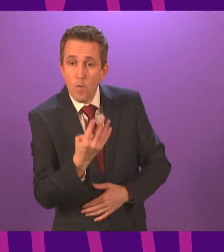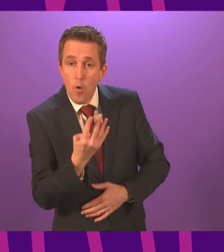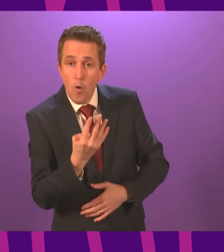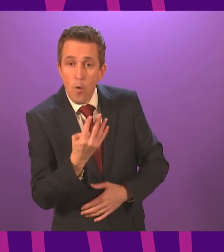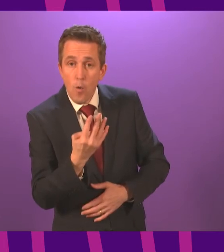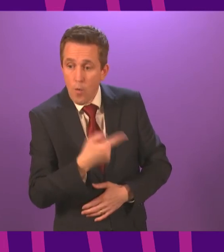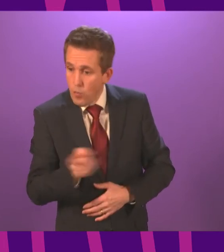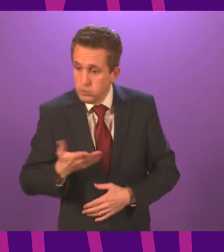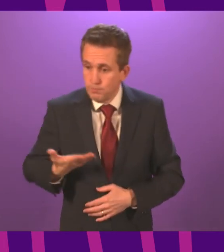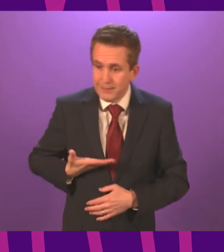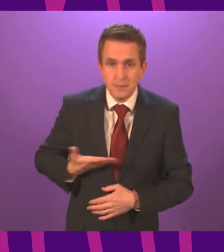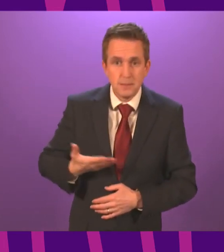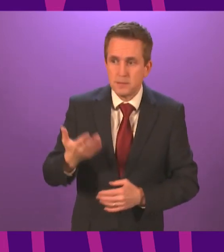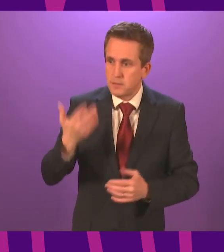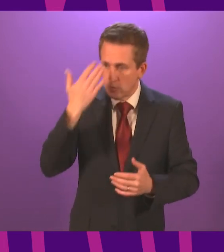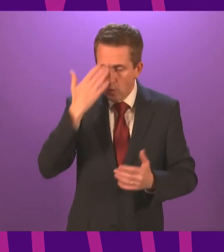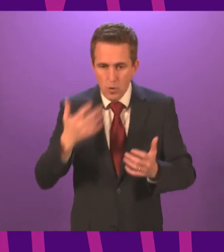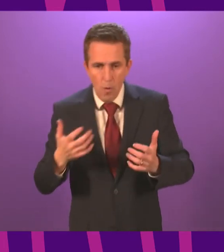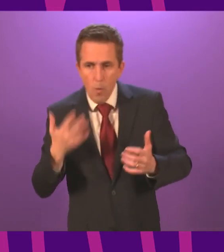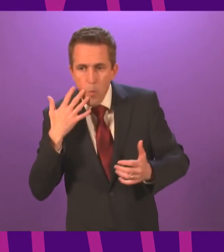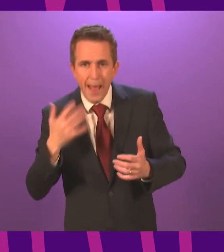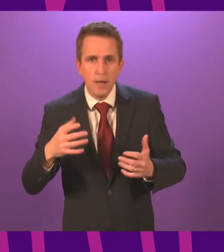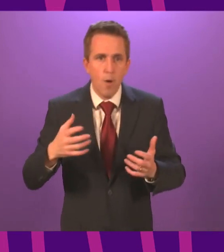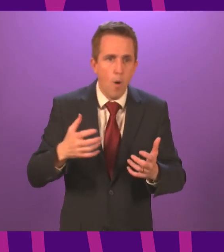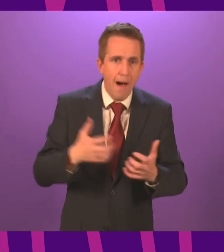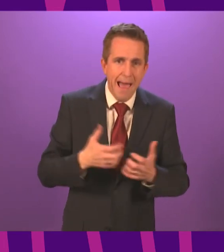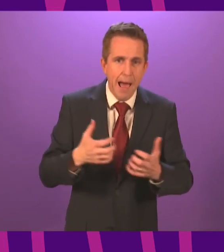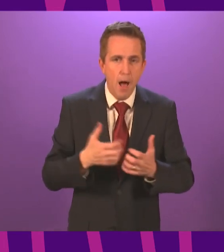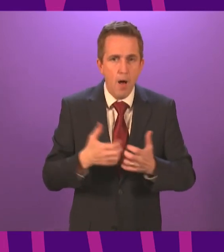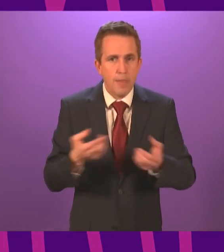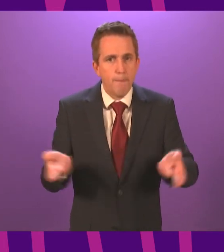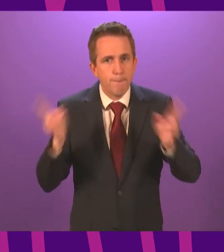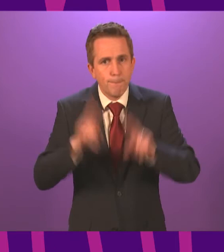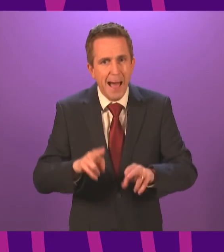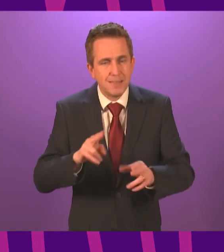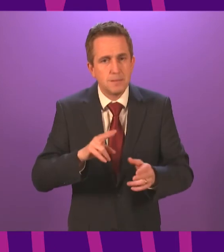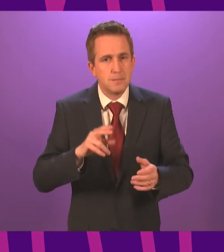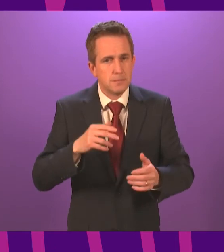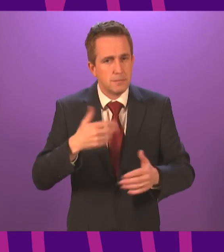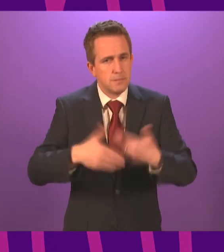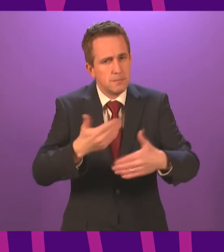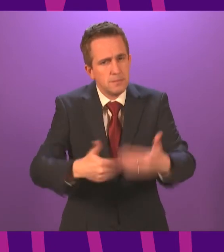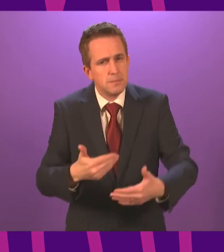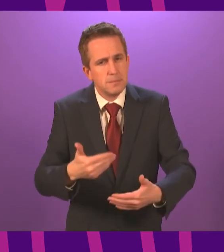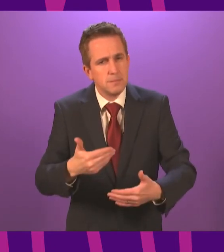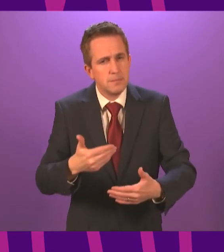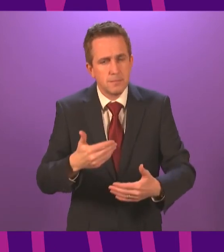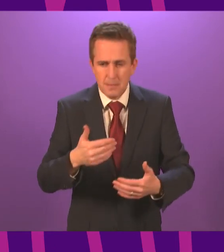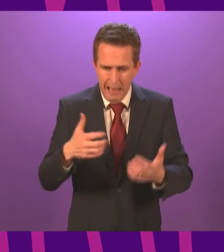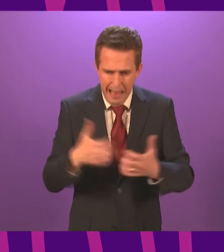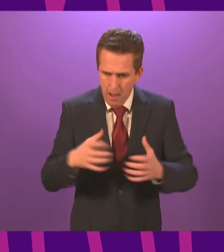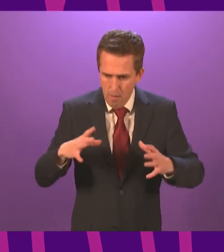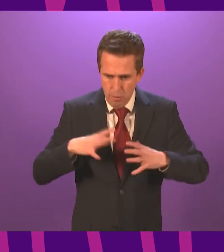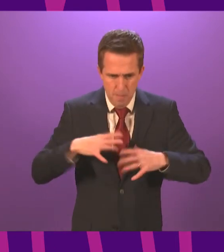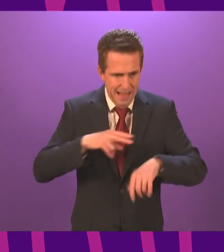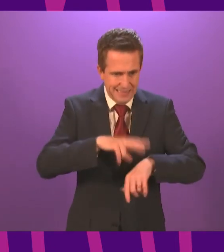information on the restart procedure or timing after these restrictions end. That will play havoc with staff rotas,